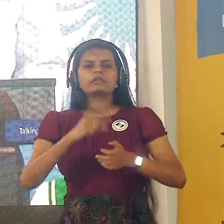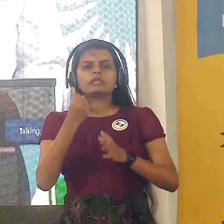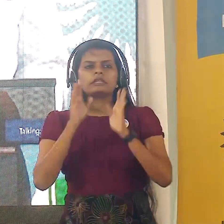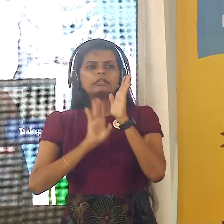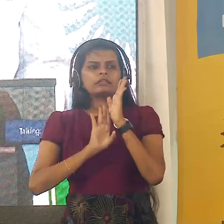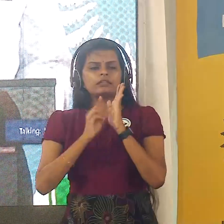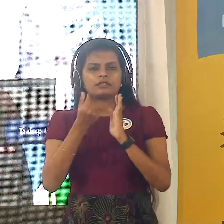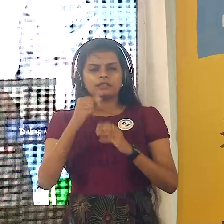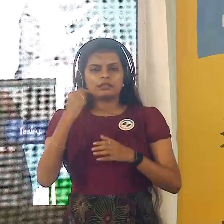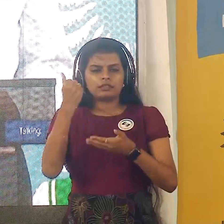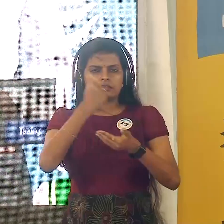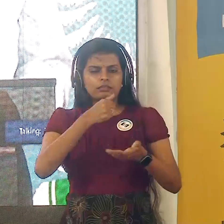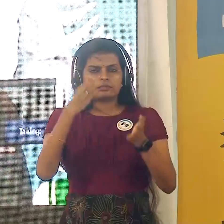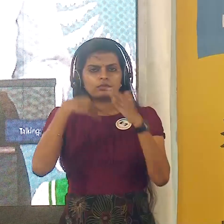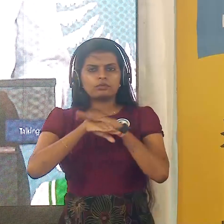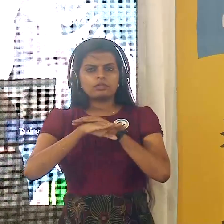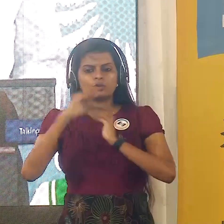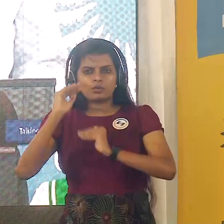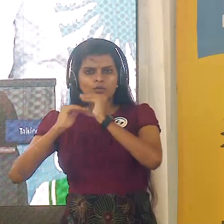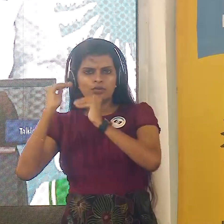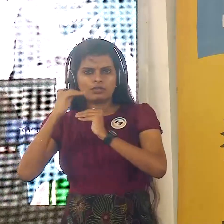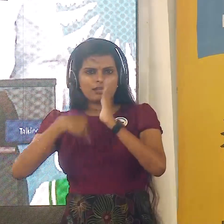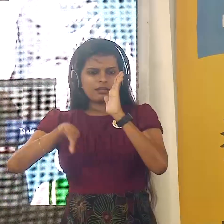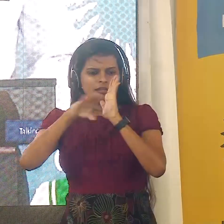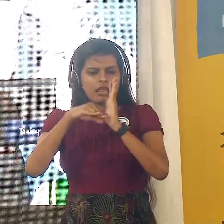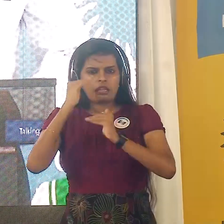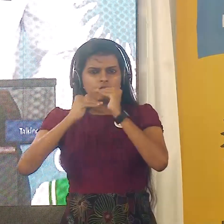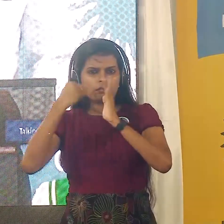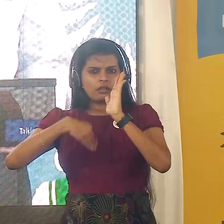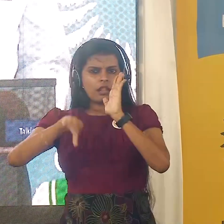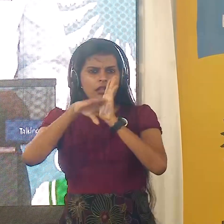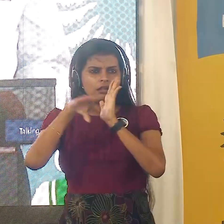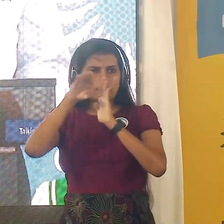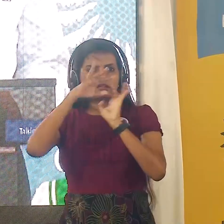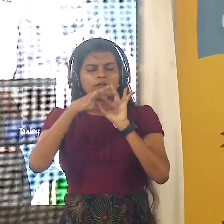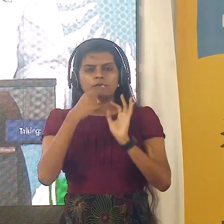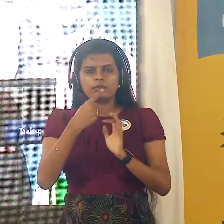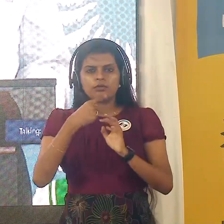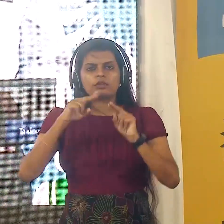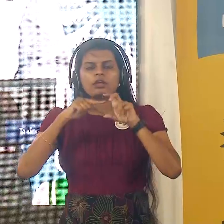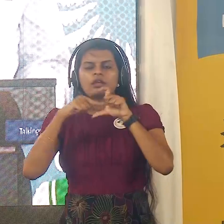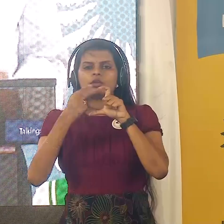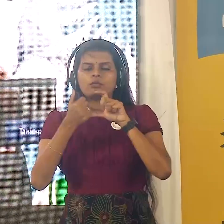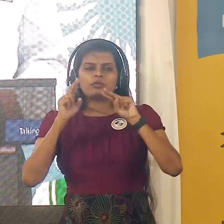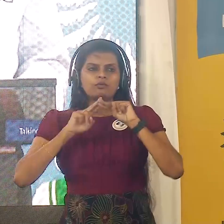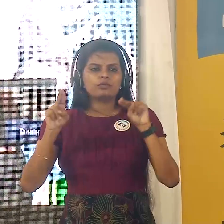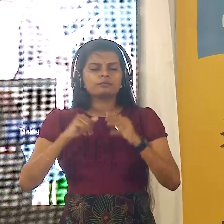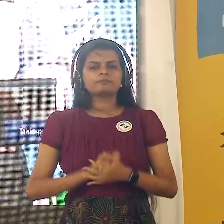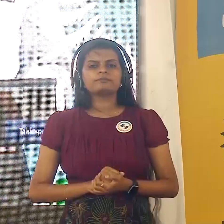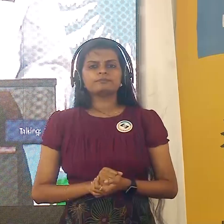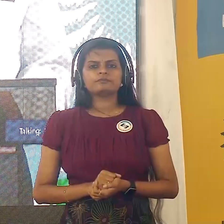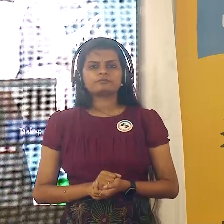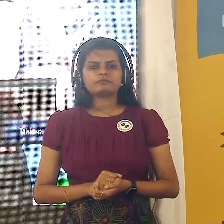indicator of growth, it is an indicator of the level of development of output in an economy. But the point is well taken